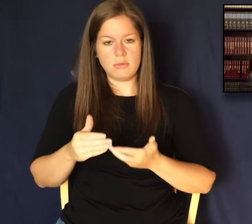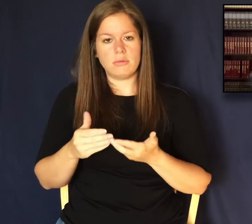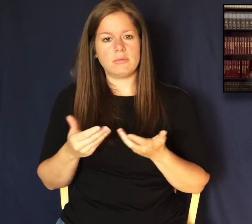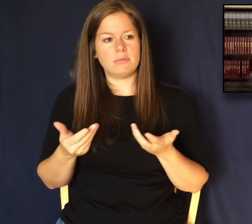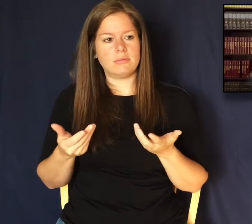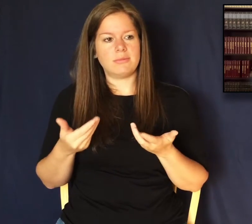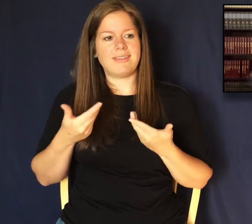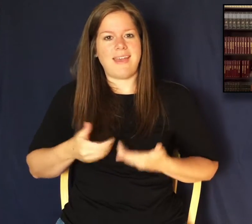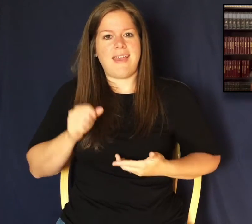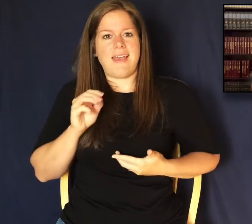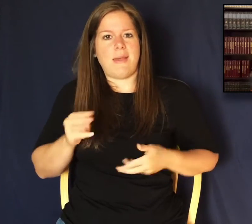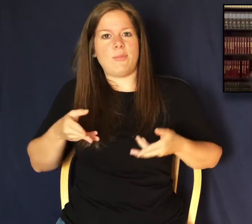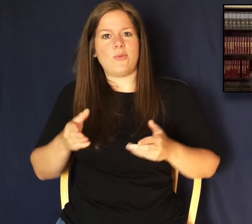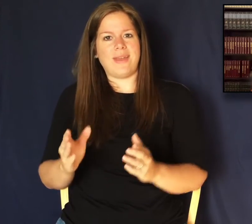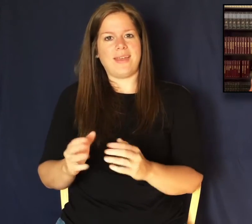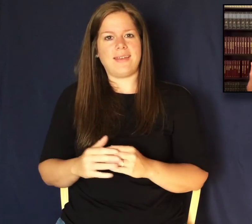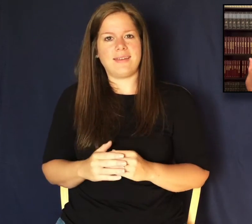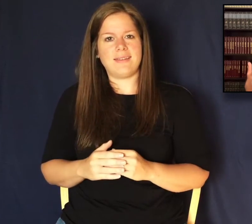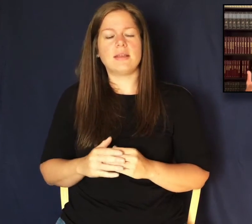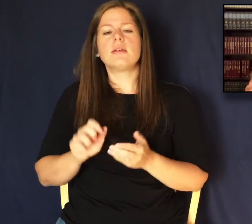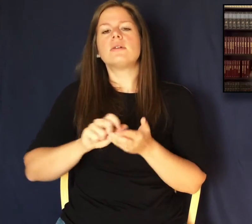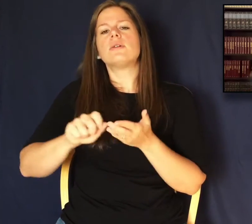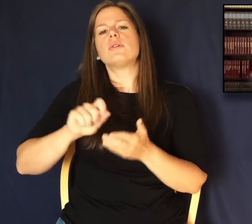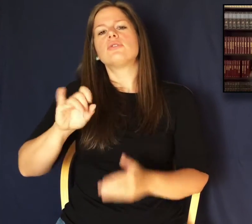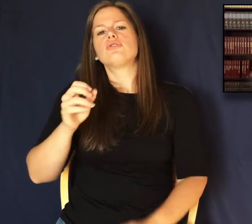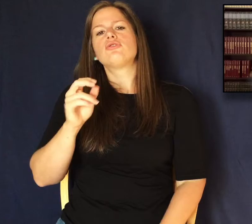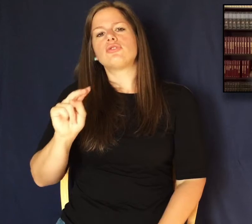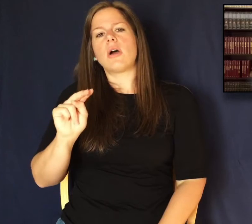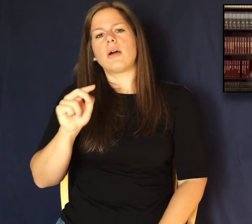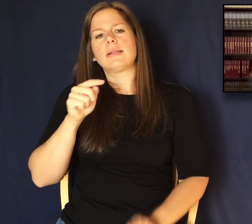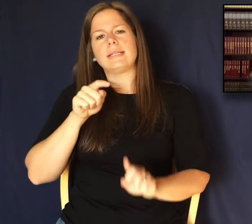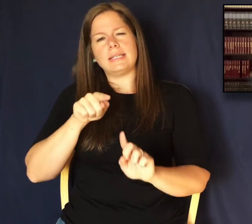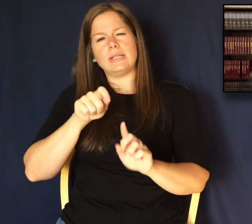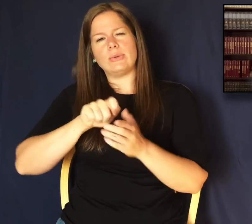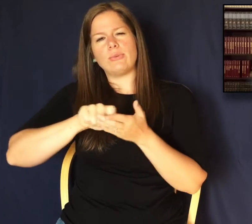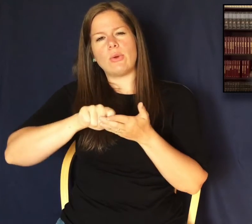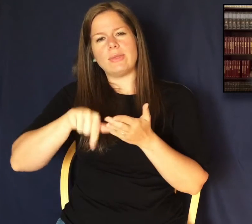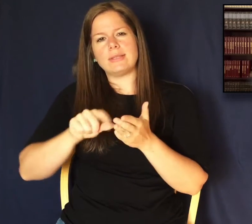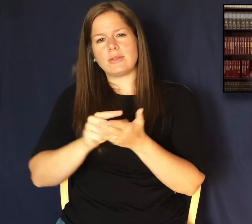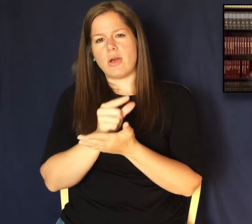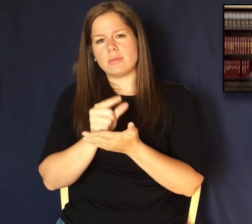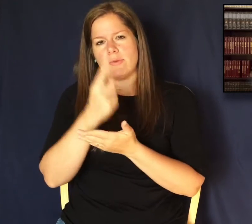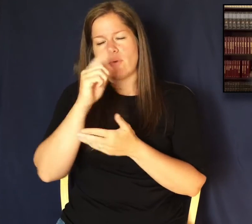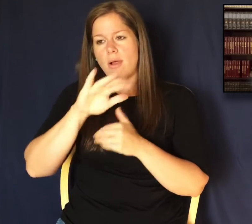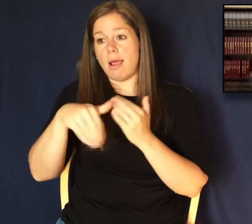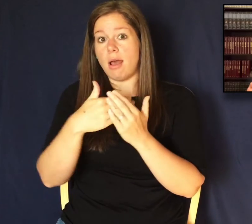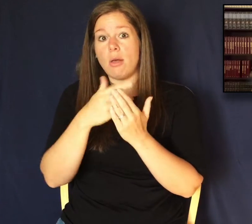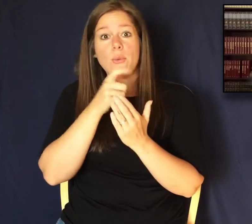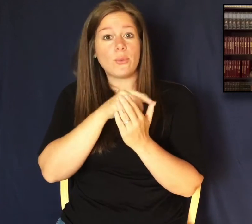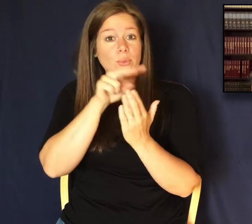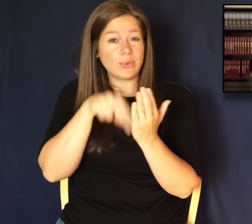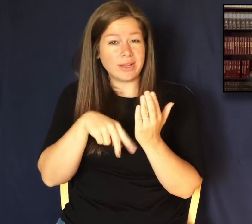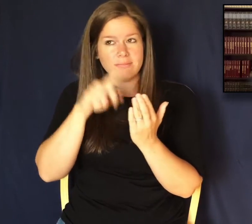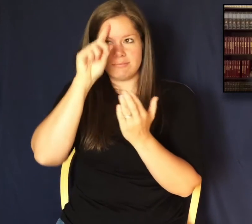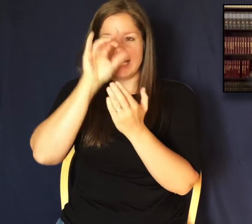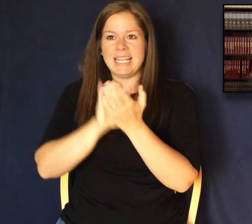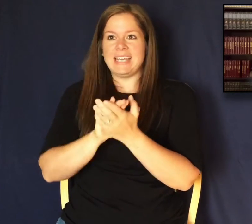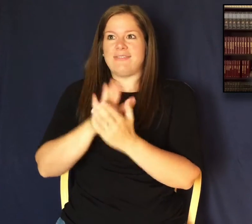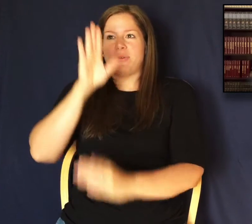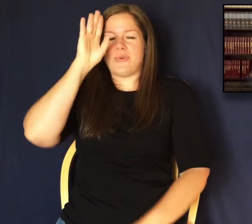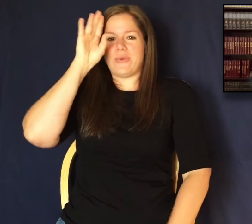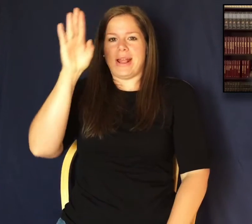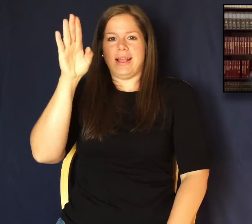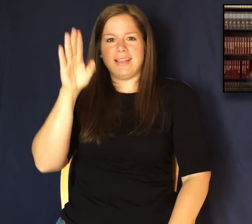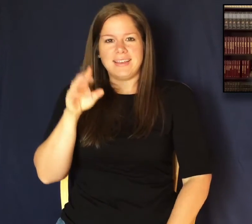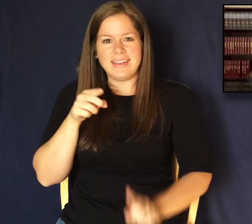believe, so that those who would read it would come to see that he is the Christ, the Son of the living God. And Martha